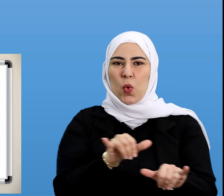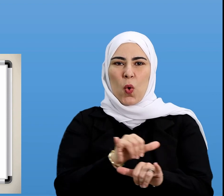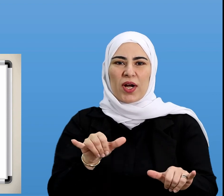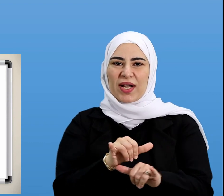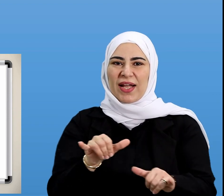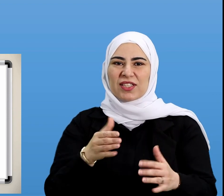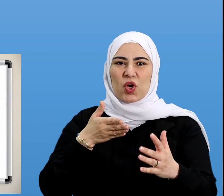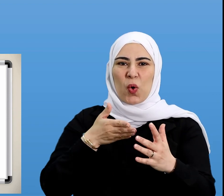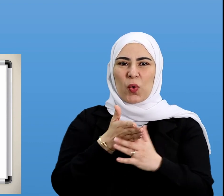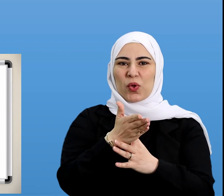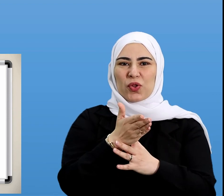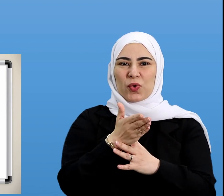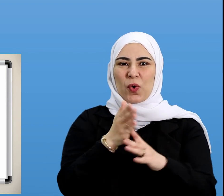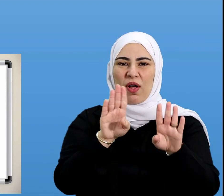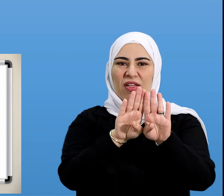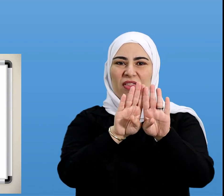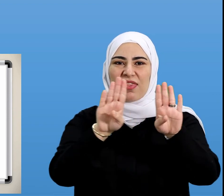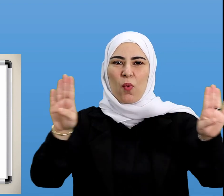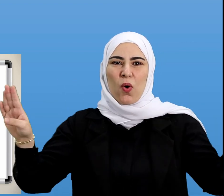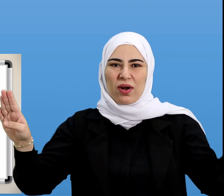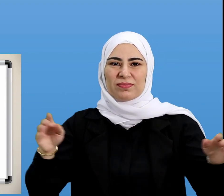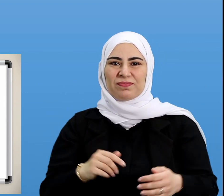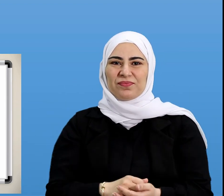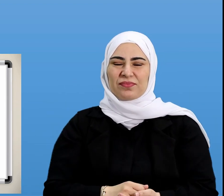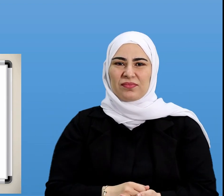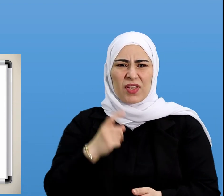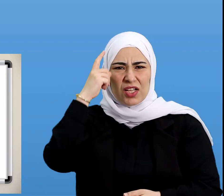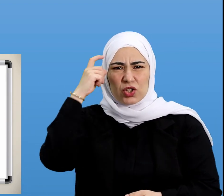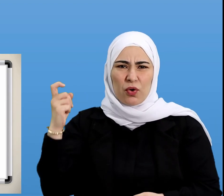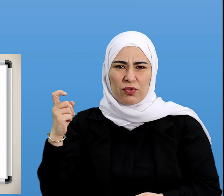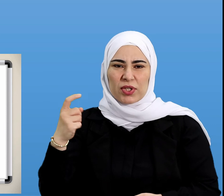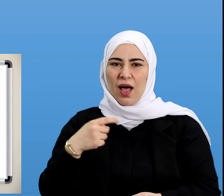wish. Go into. Can you go into my room and get my bag?